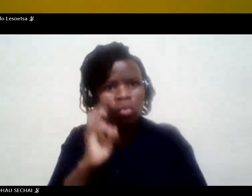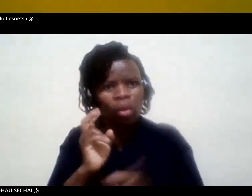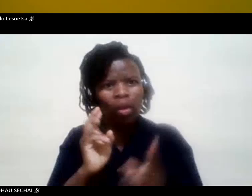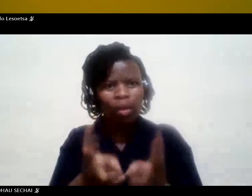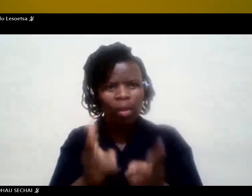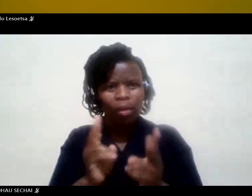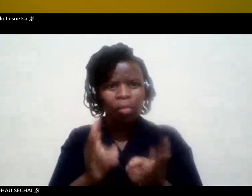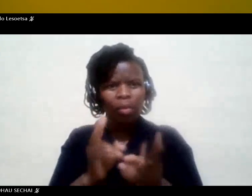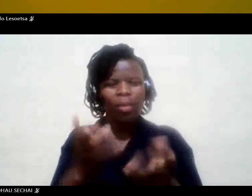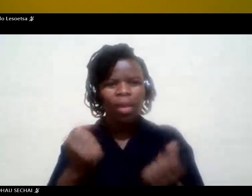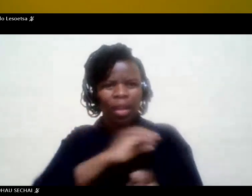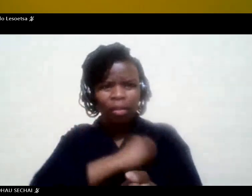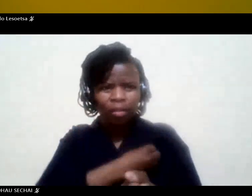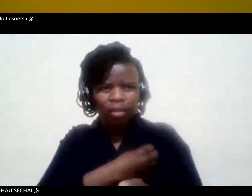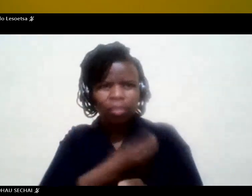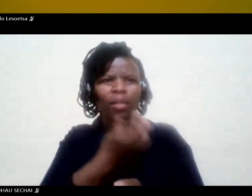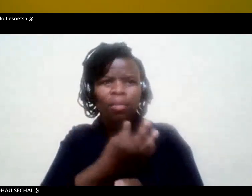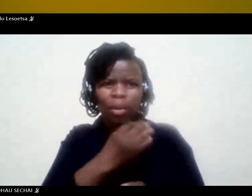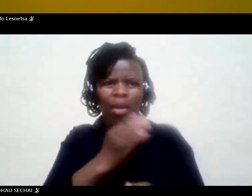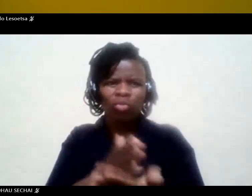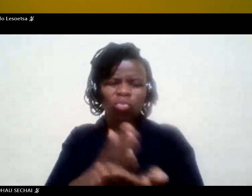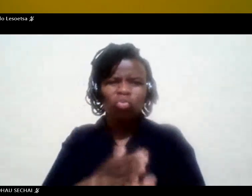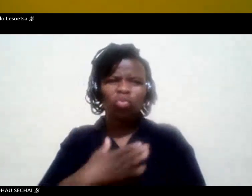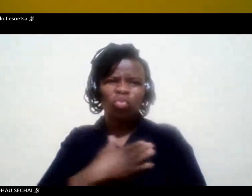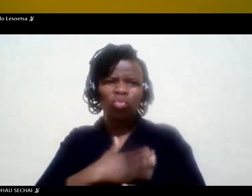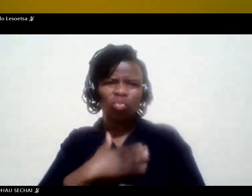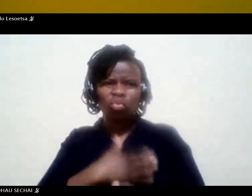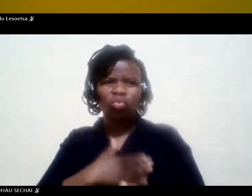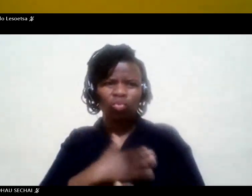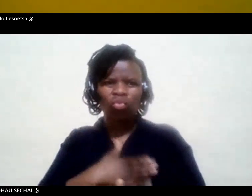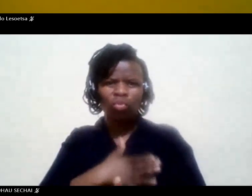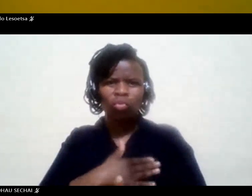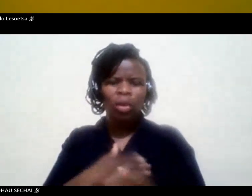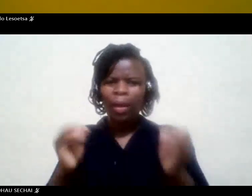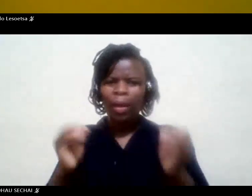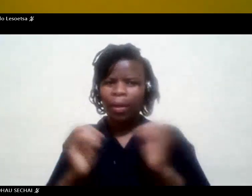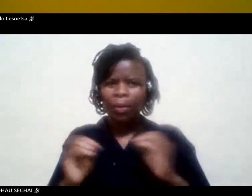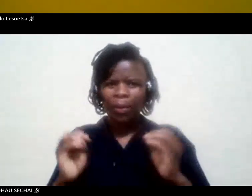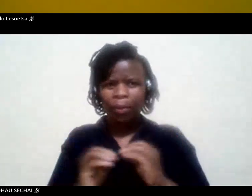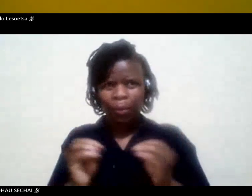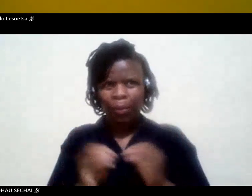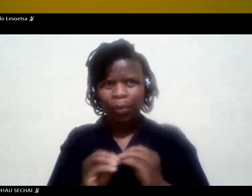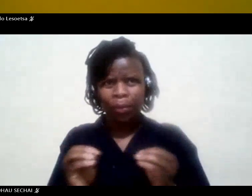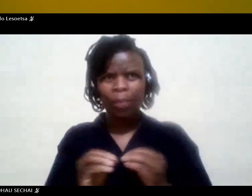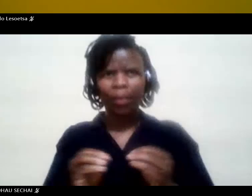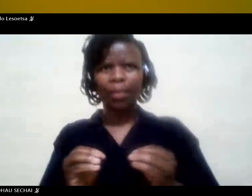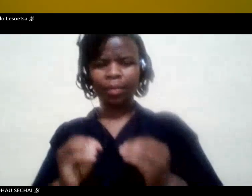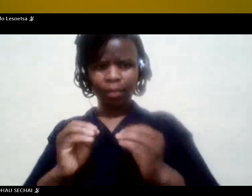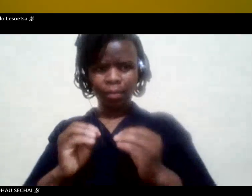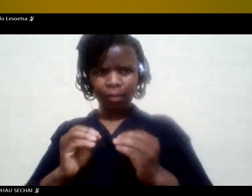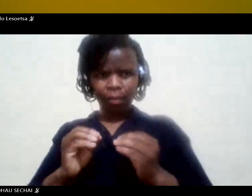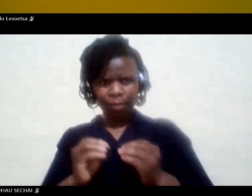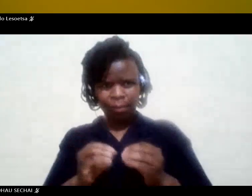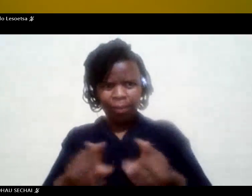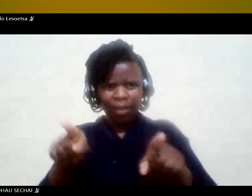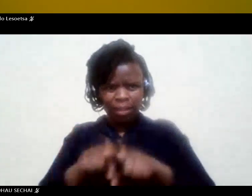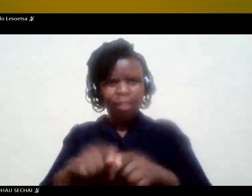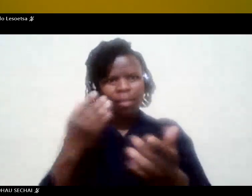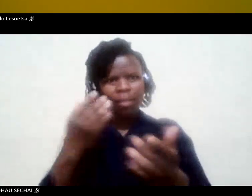don't actually like it, but others say, you know what, any small measure to raise awareness is a gain, it's